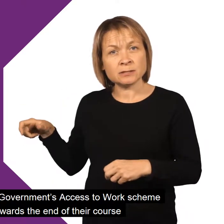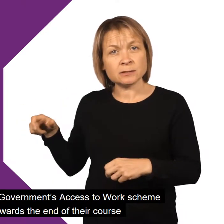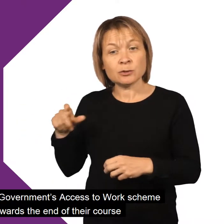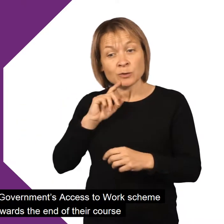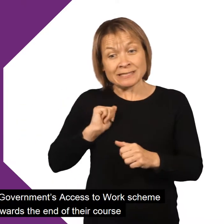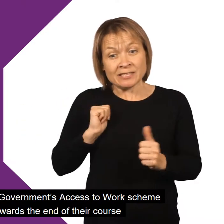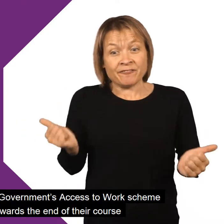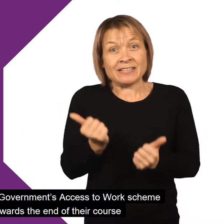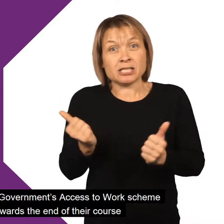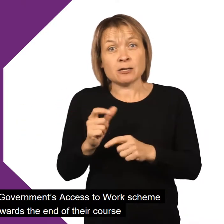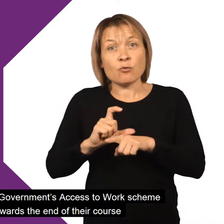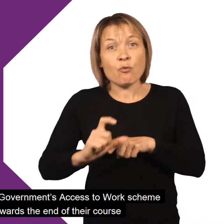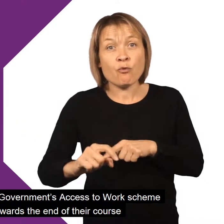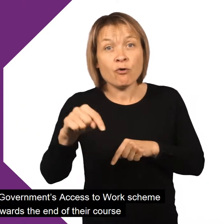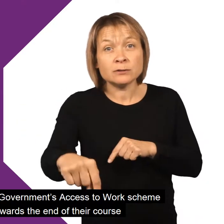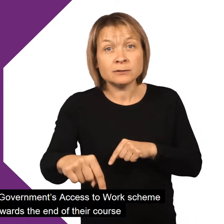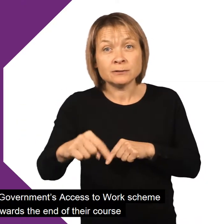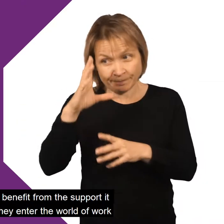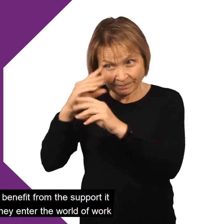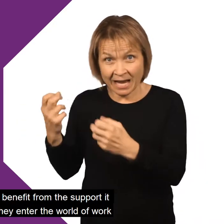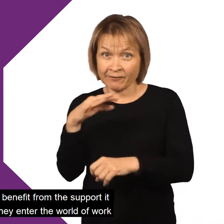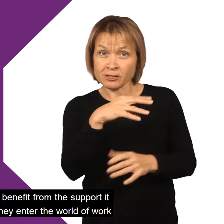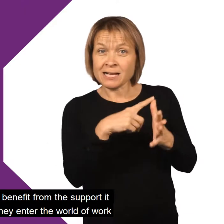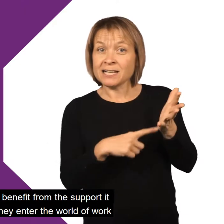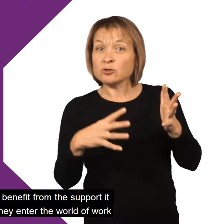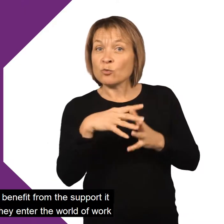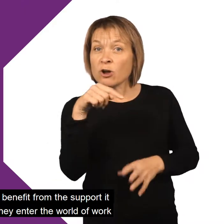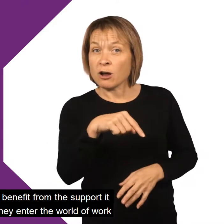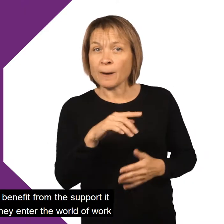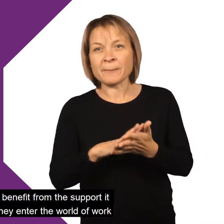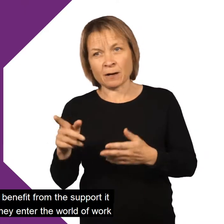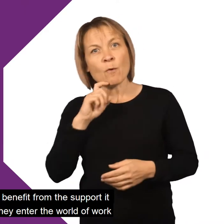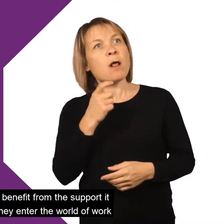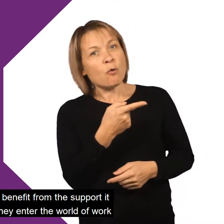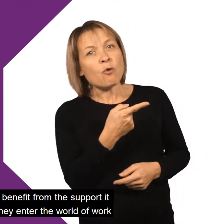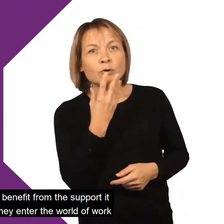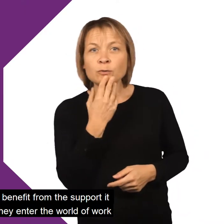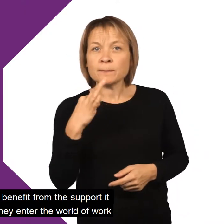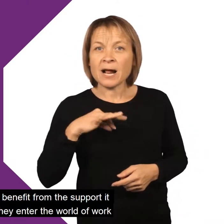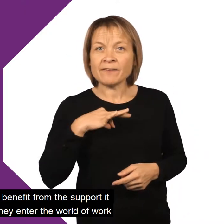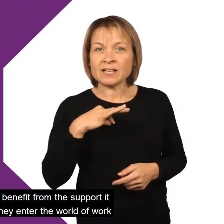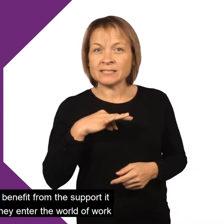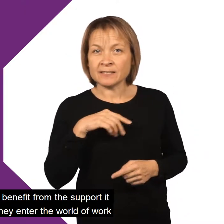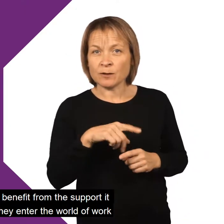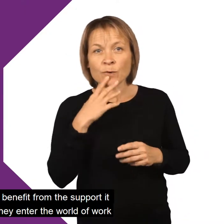end of their course So that they can benefit from the support it provides when they enter the world of work